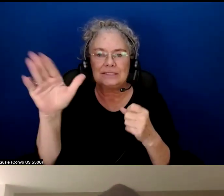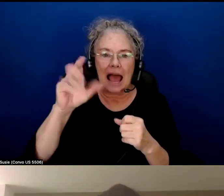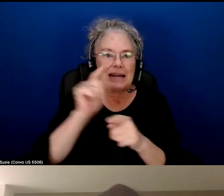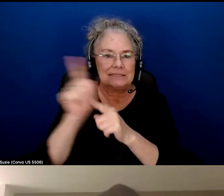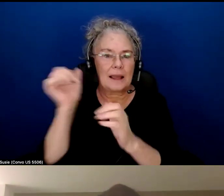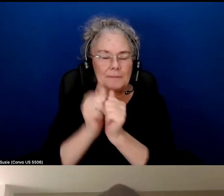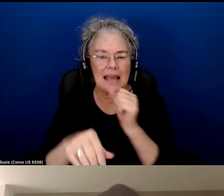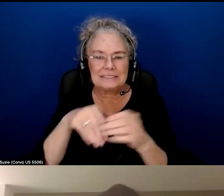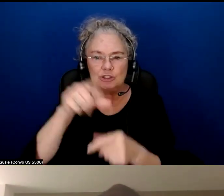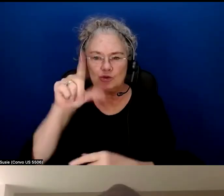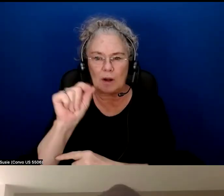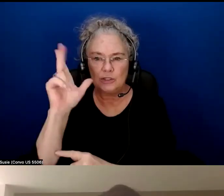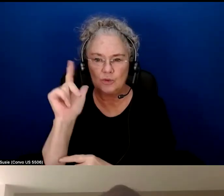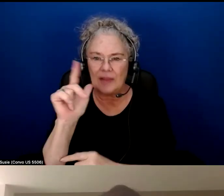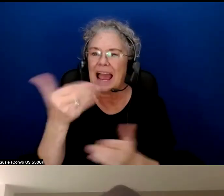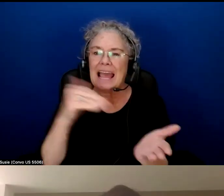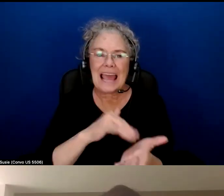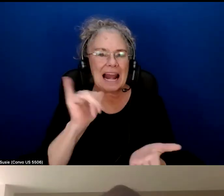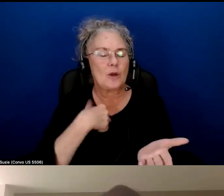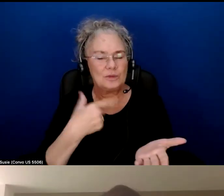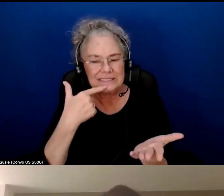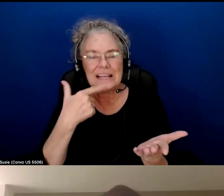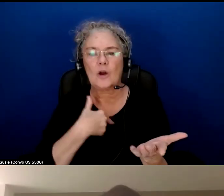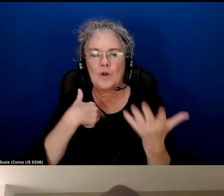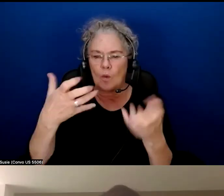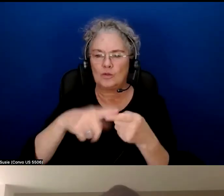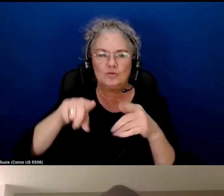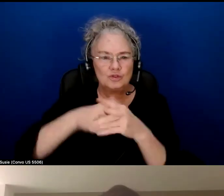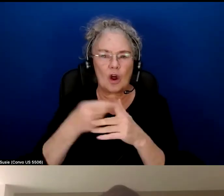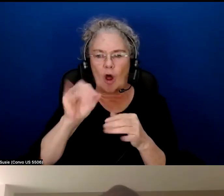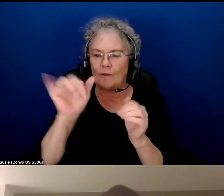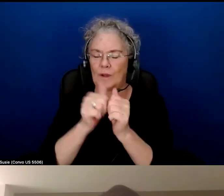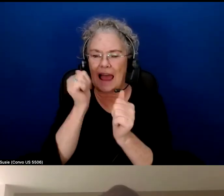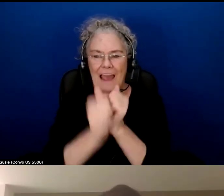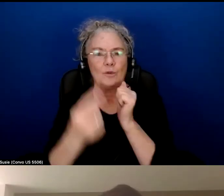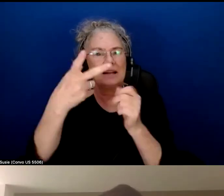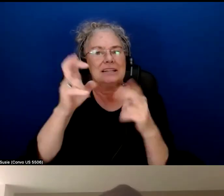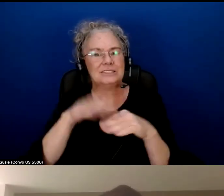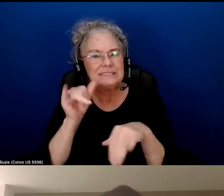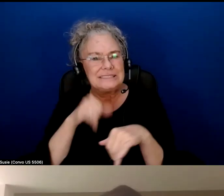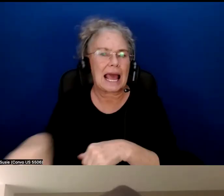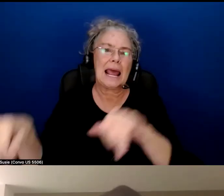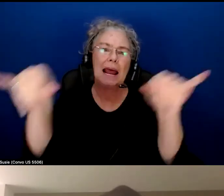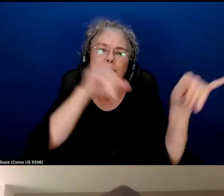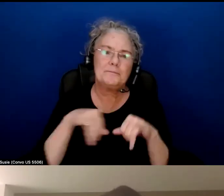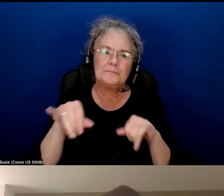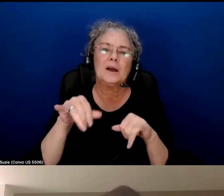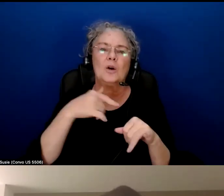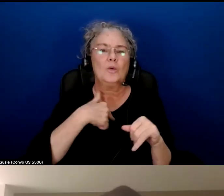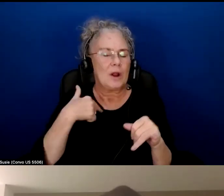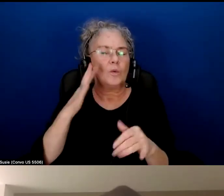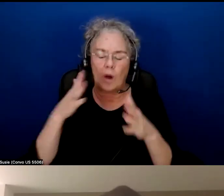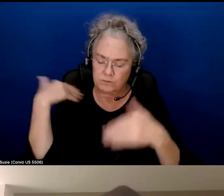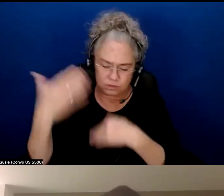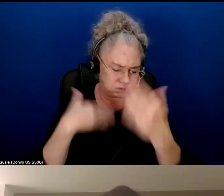in 2023. Again, like we said, we want to start this off with everyone starting sort of at the same basis of information. So we're going to run through